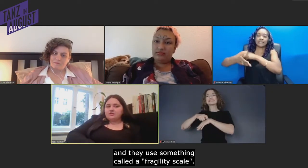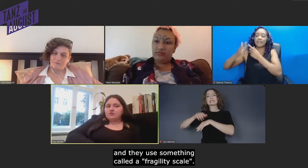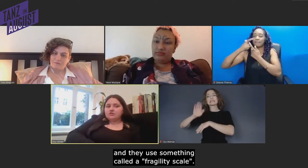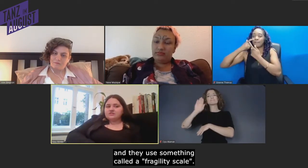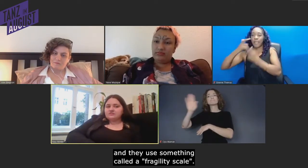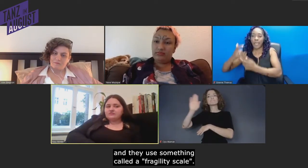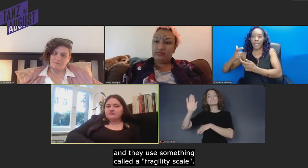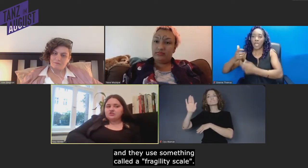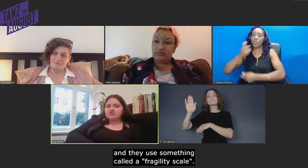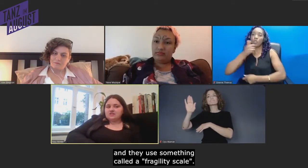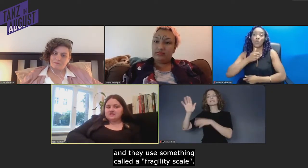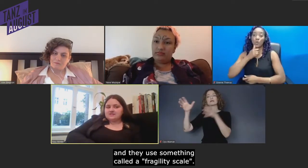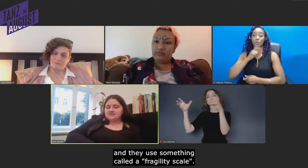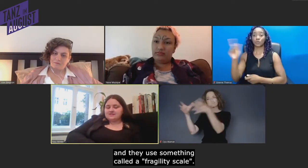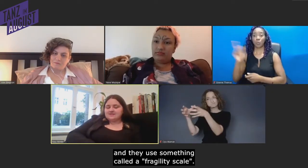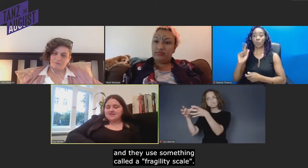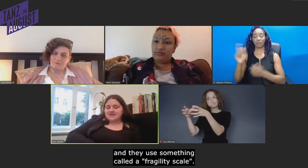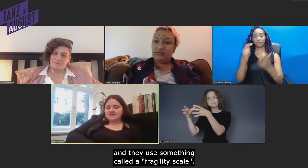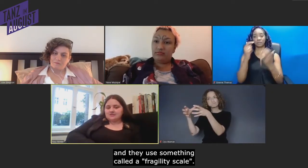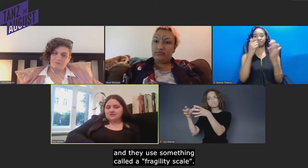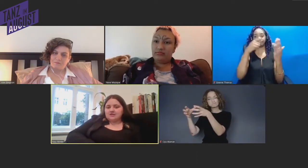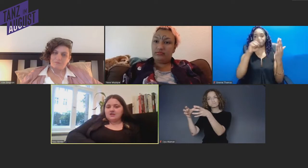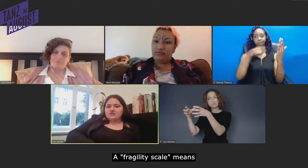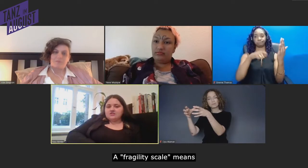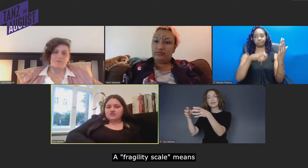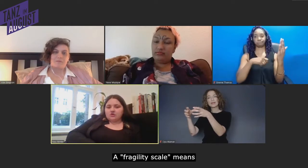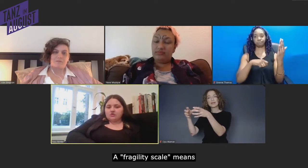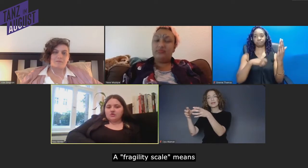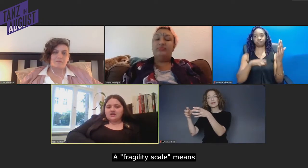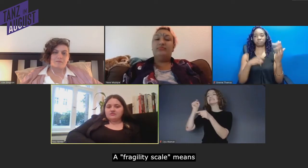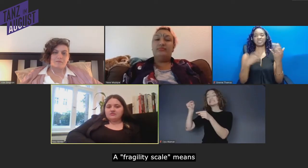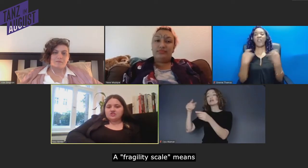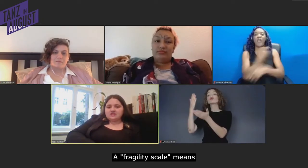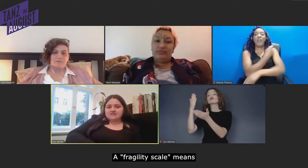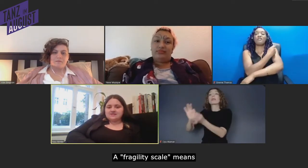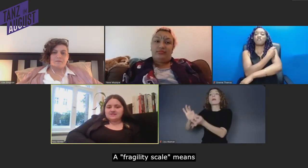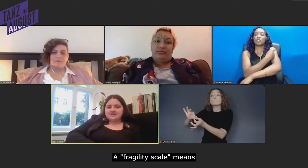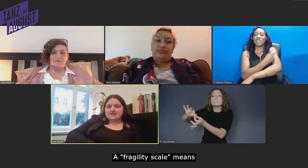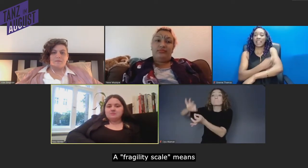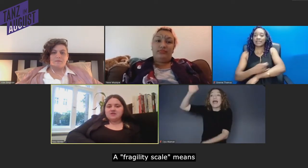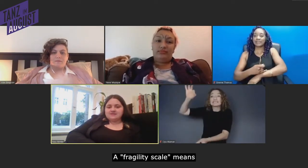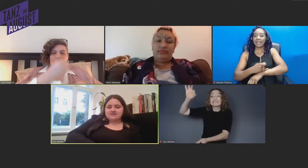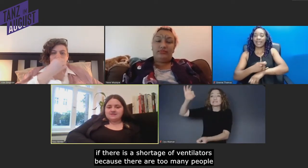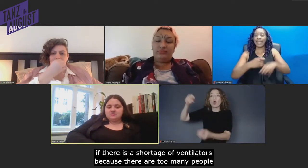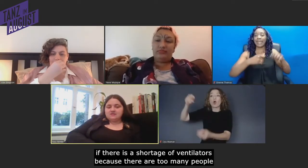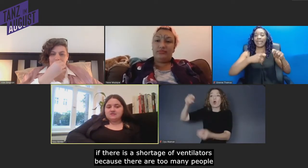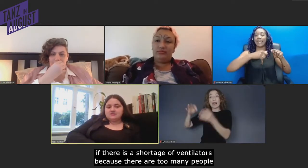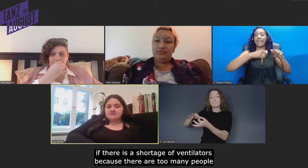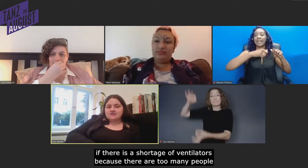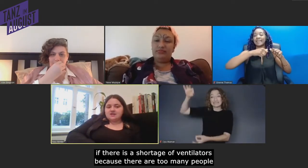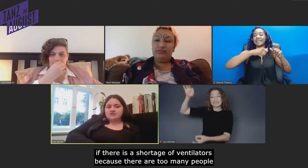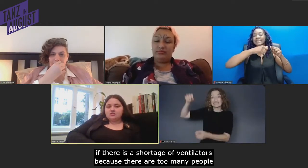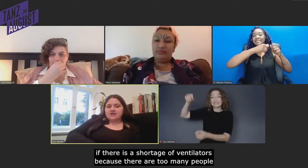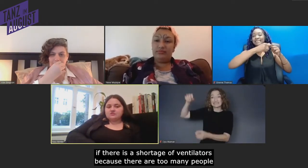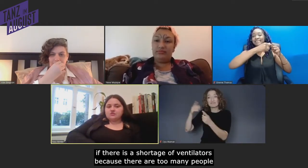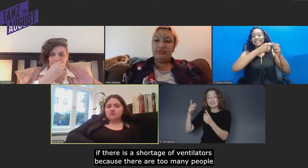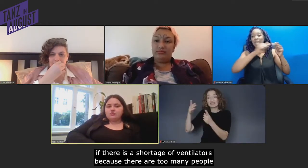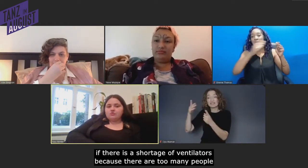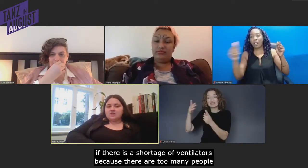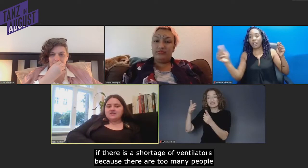something called a fragility scale. So, and fragility scale basically means you